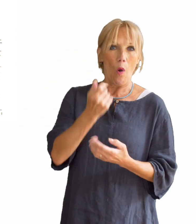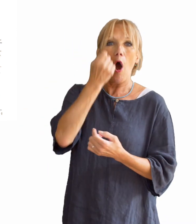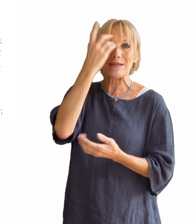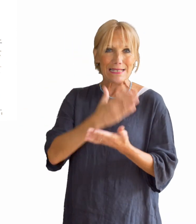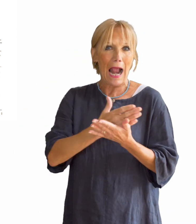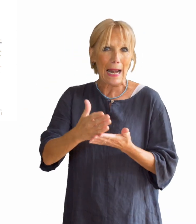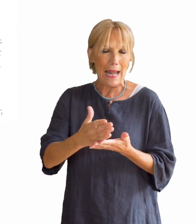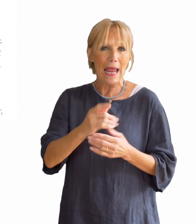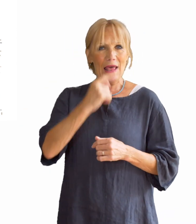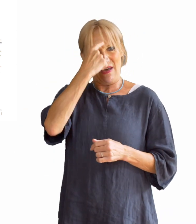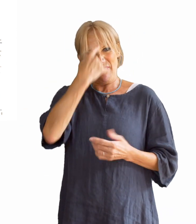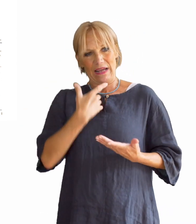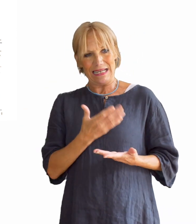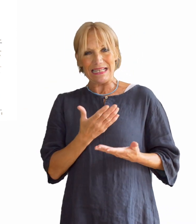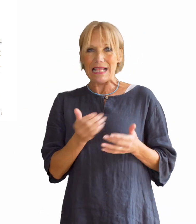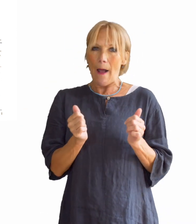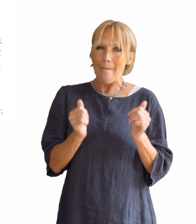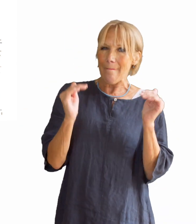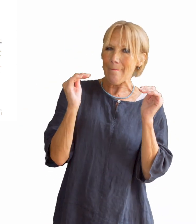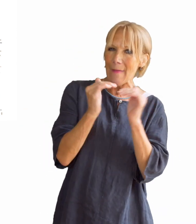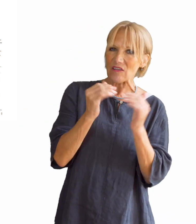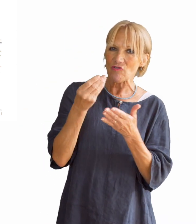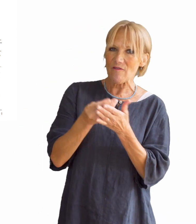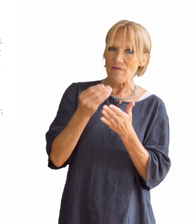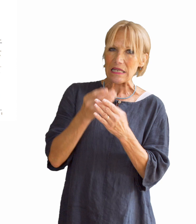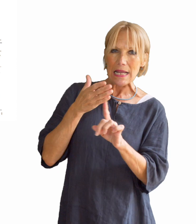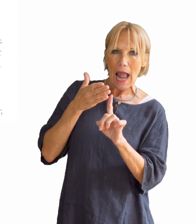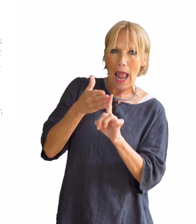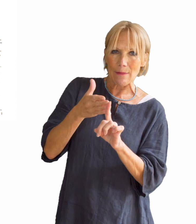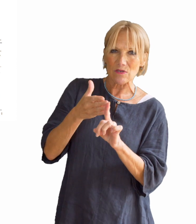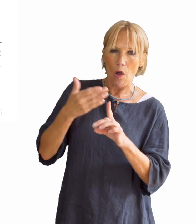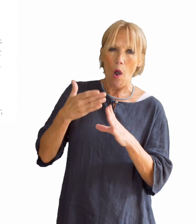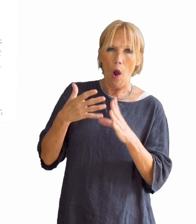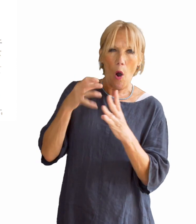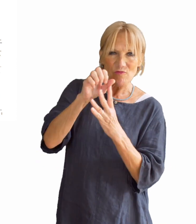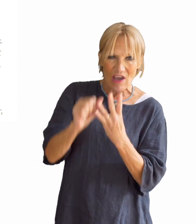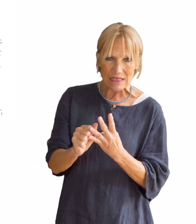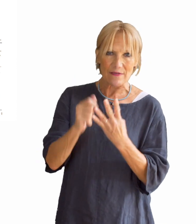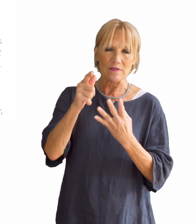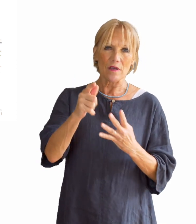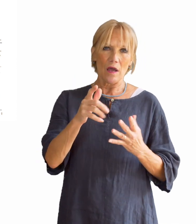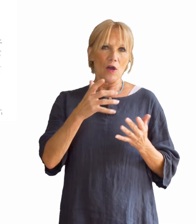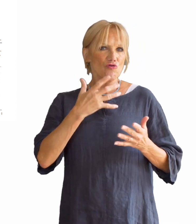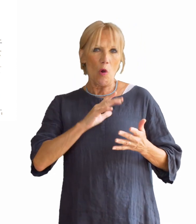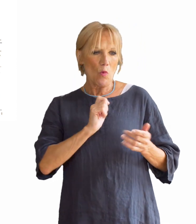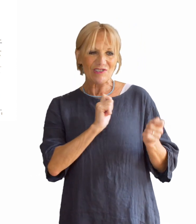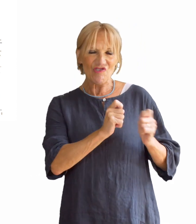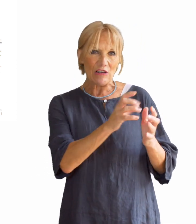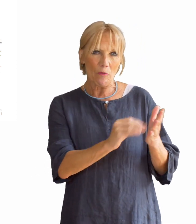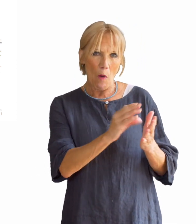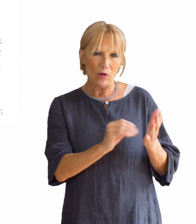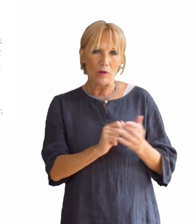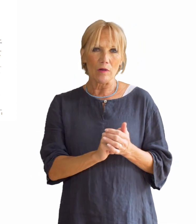decide if this fits with your funding aims and objectives without having to change the meeting centre model. We suggest health and social